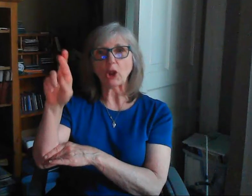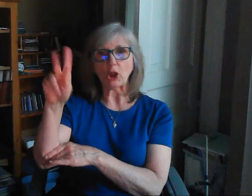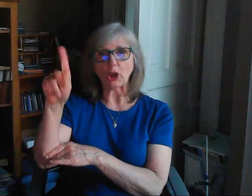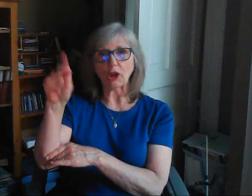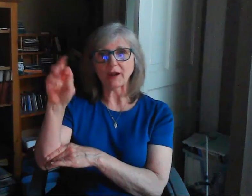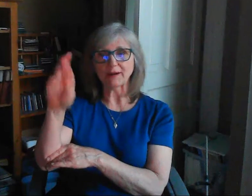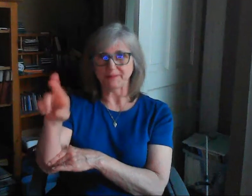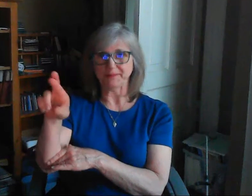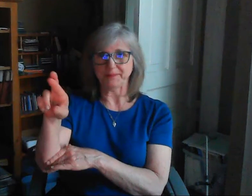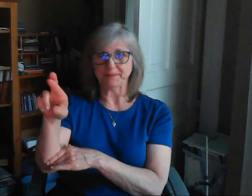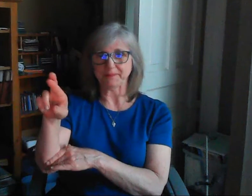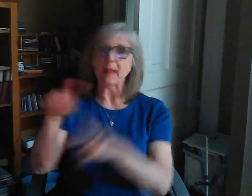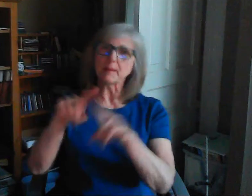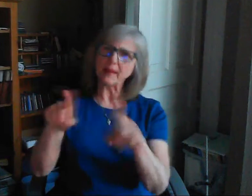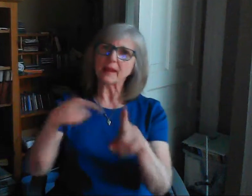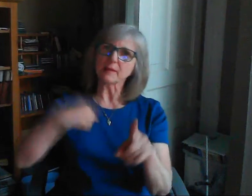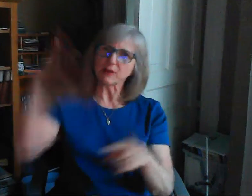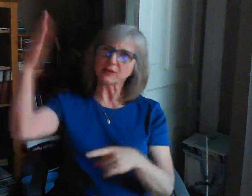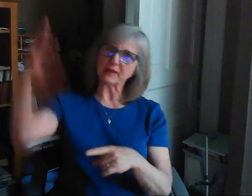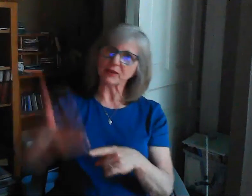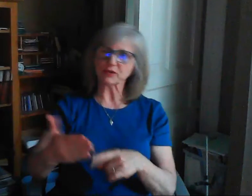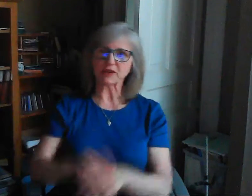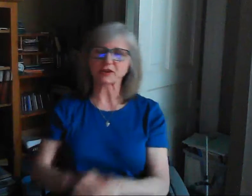Parker. But I'm going to do the introduction.